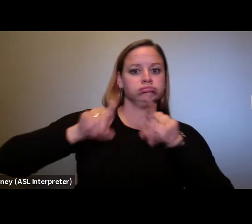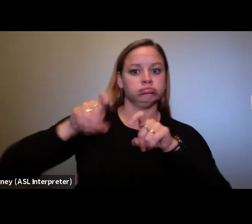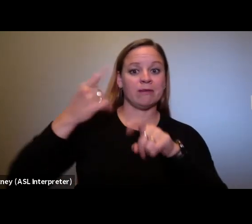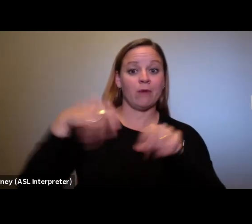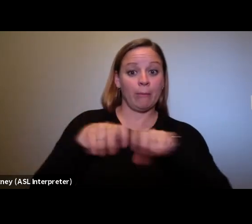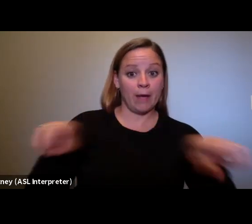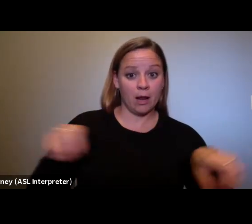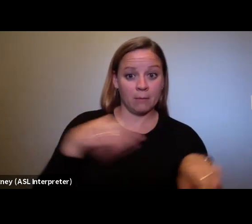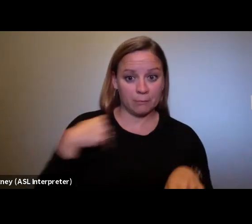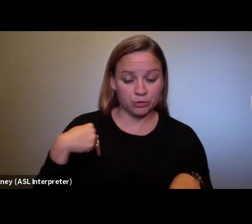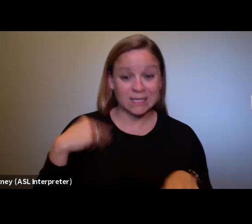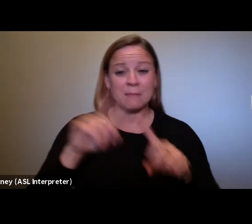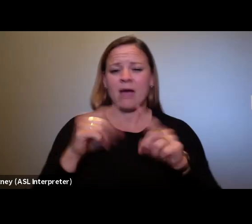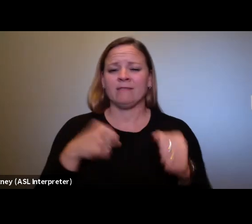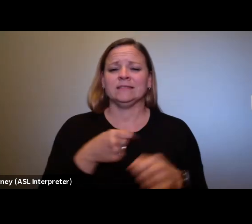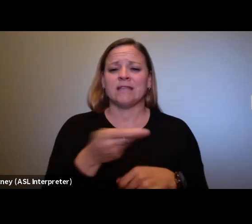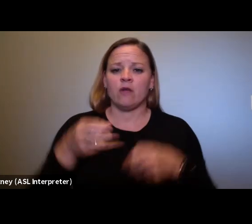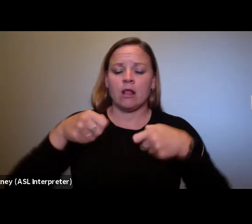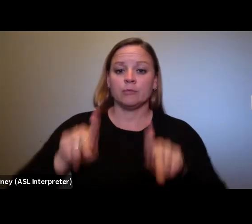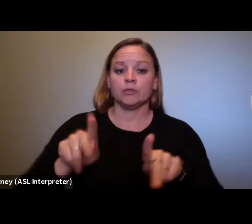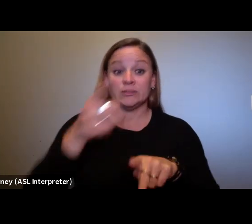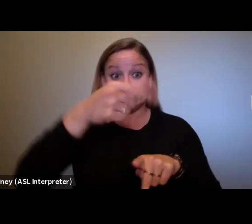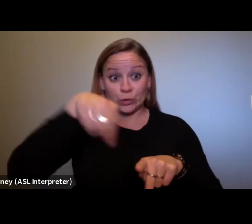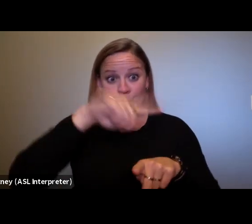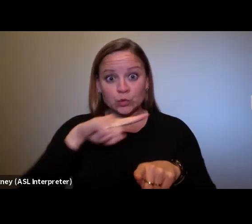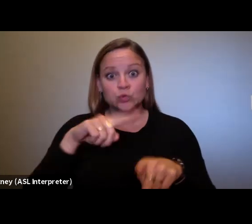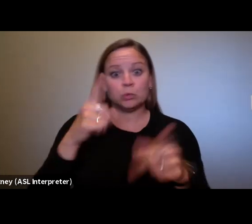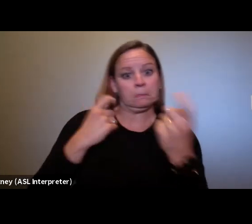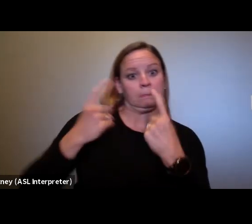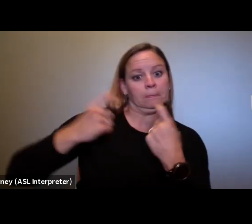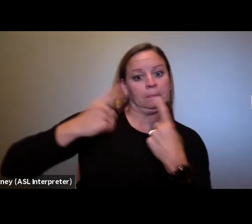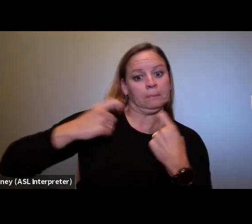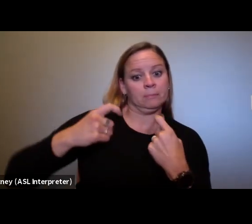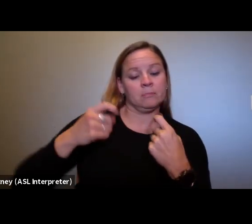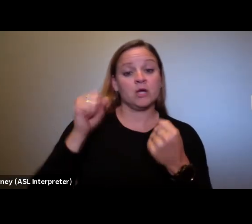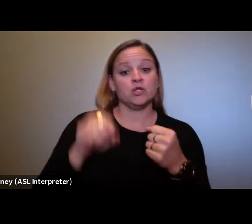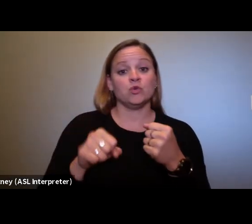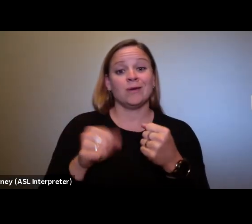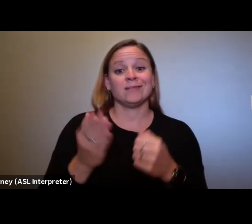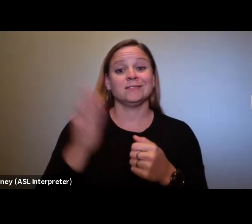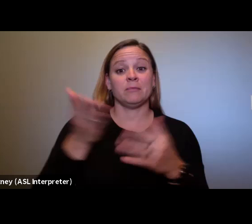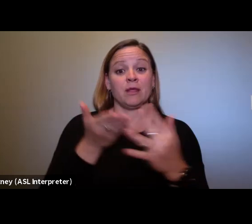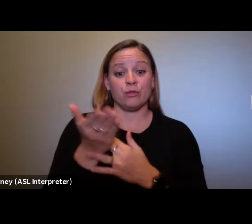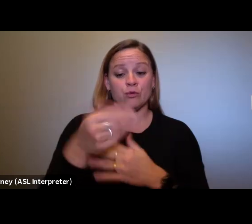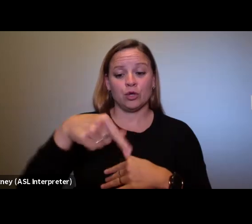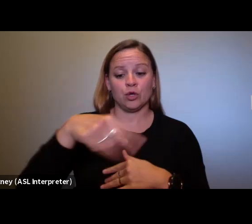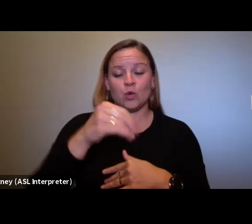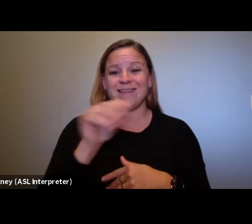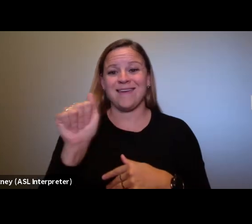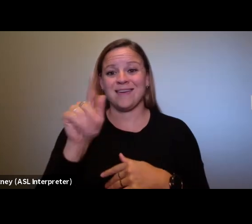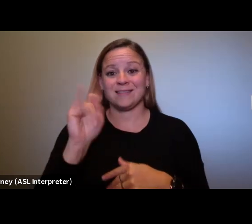panelists today, but we have several opportunities for you all to ask your own questions. You can submit a question through the Q&A tab within